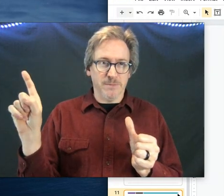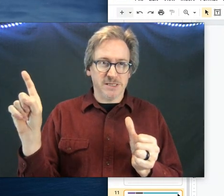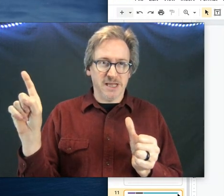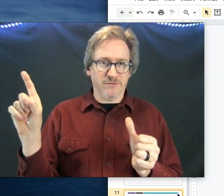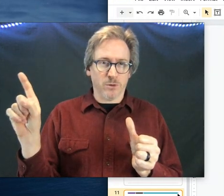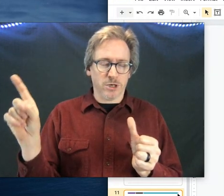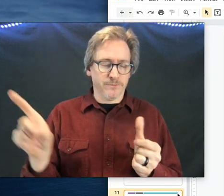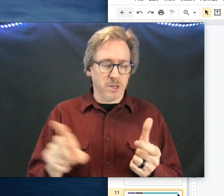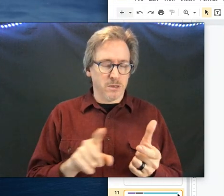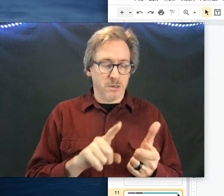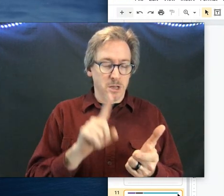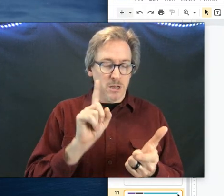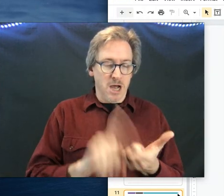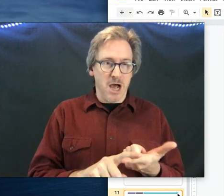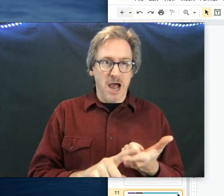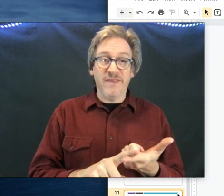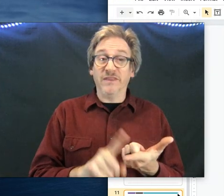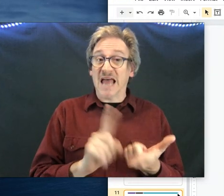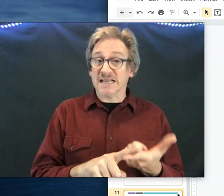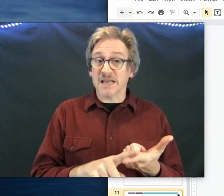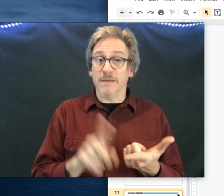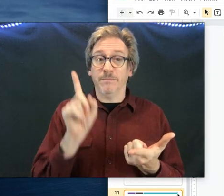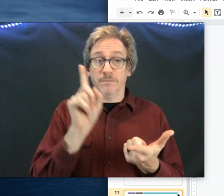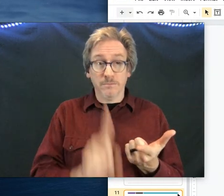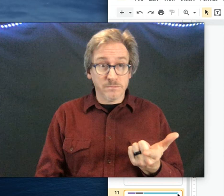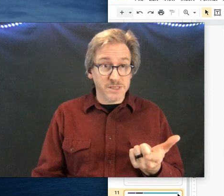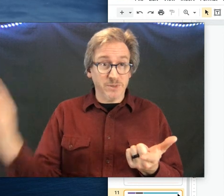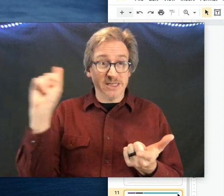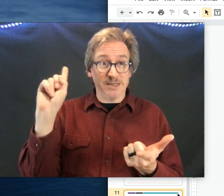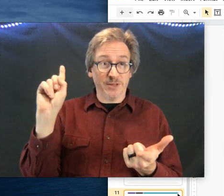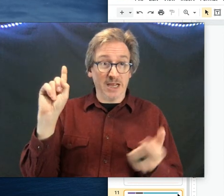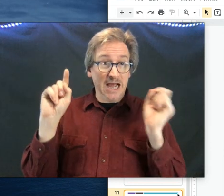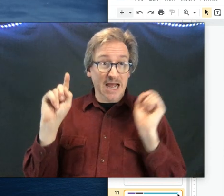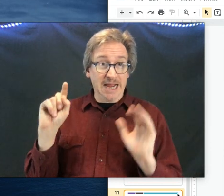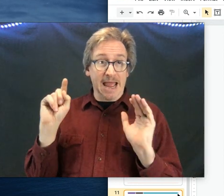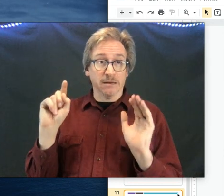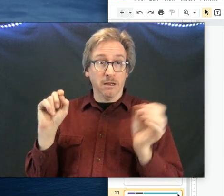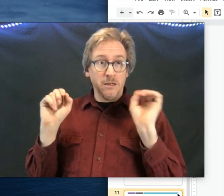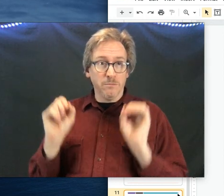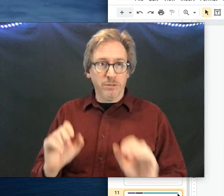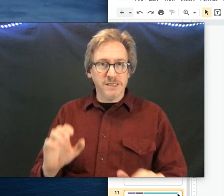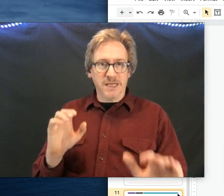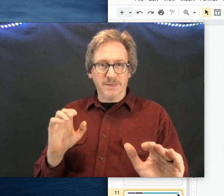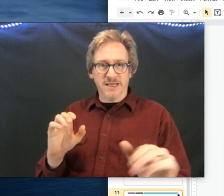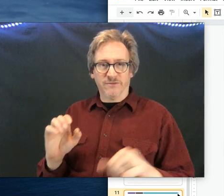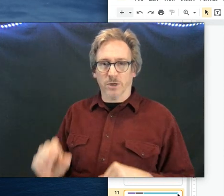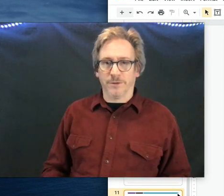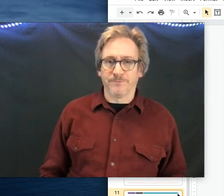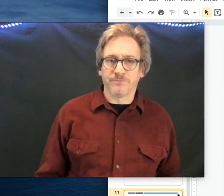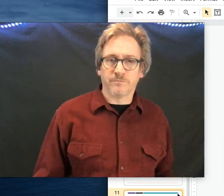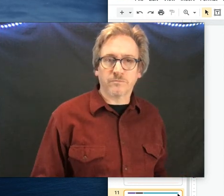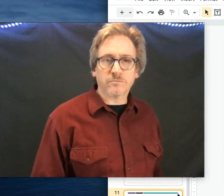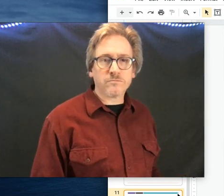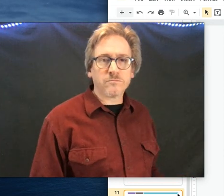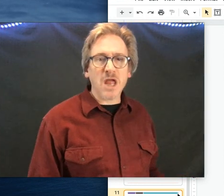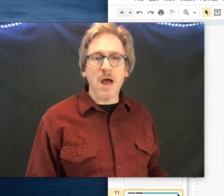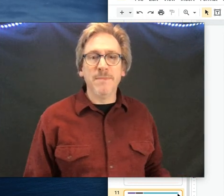please keep it safe for work. And then the last time someone did something, again, please keep it safe for work.